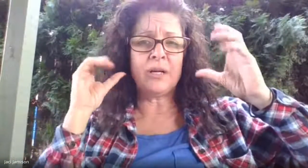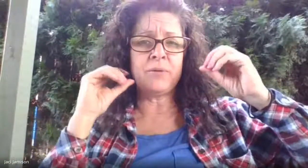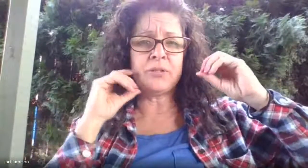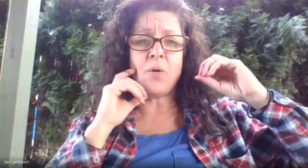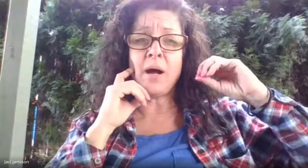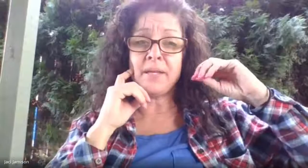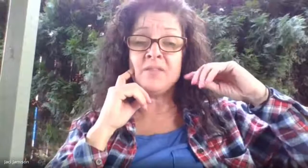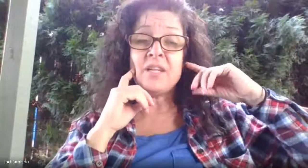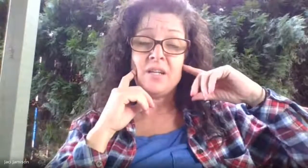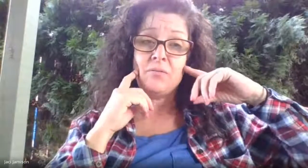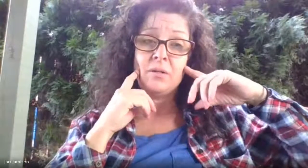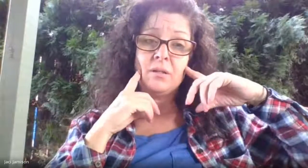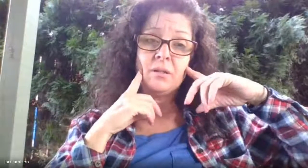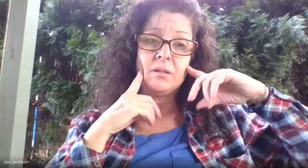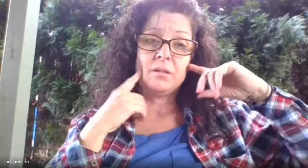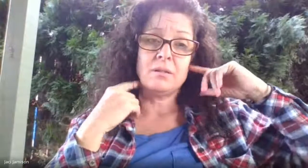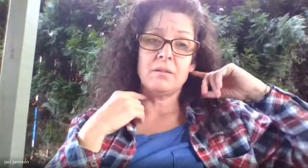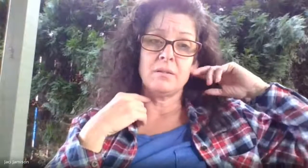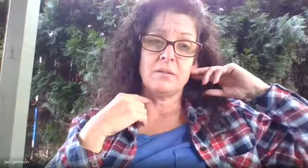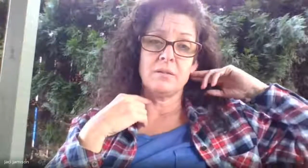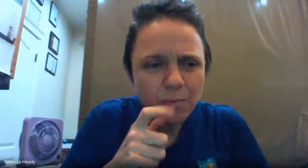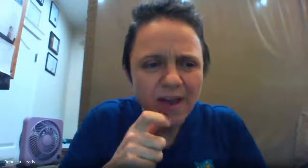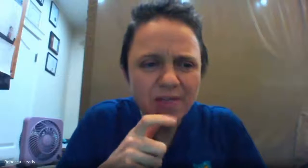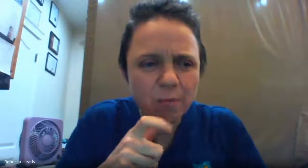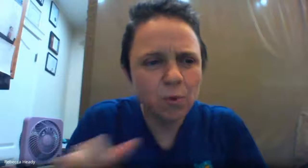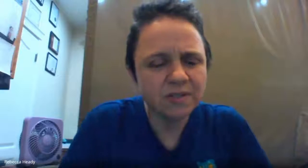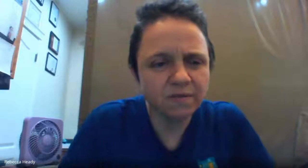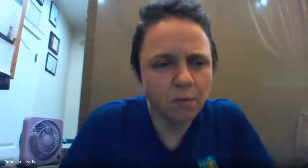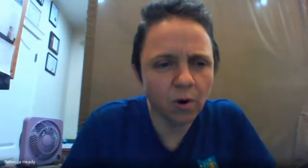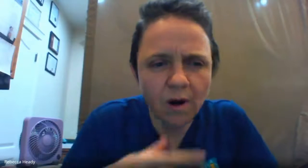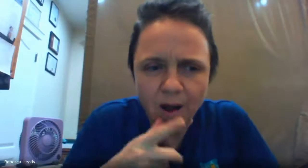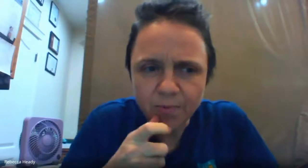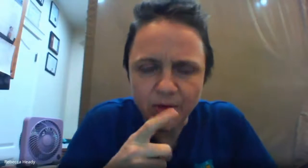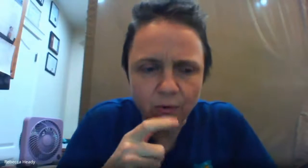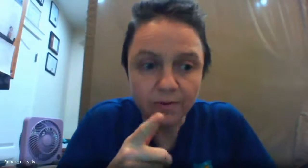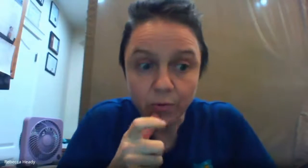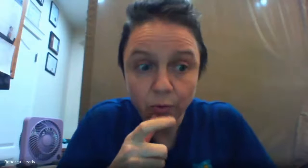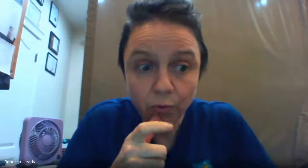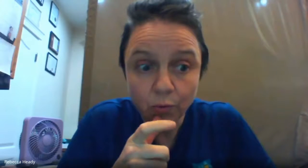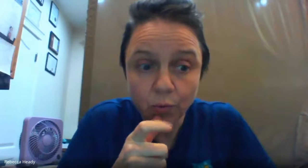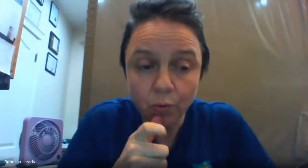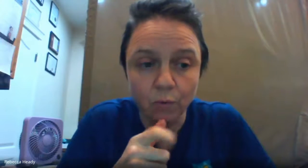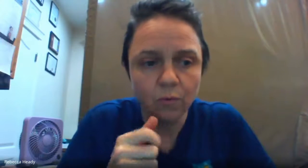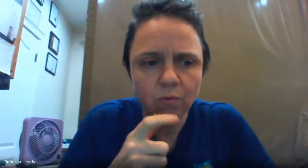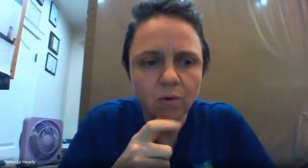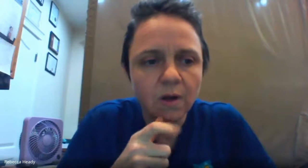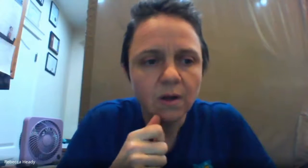in the video. Oh, I think most of them were up though. Like who. Okay.